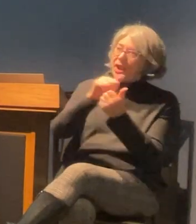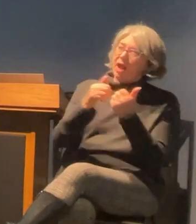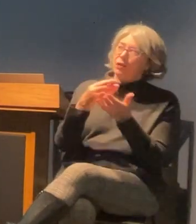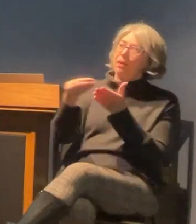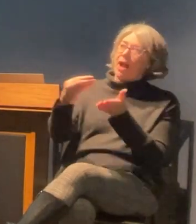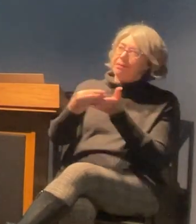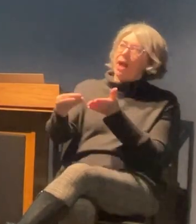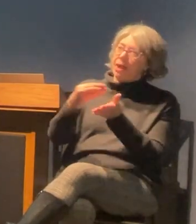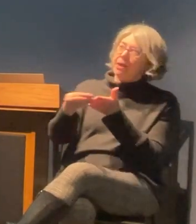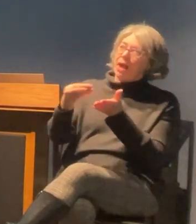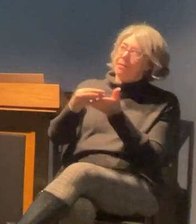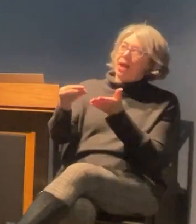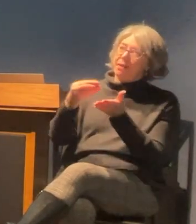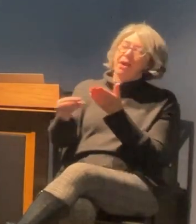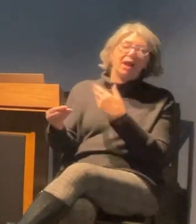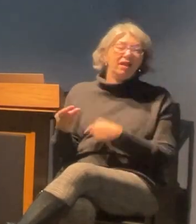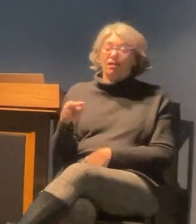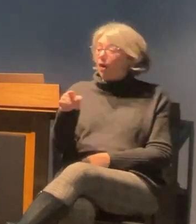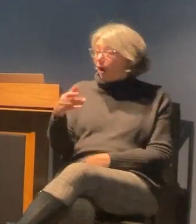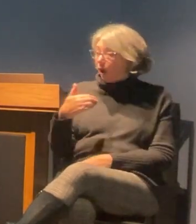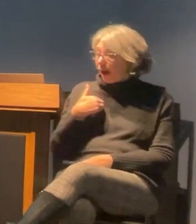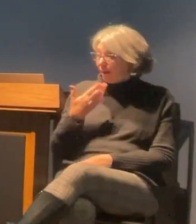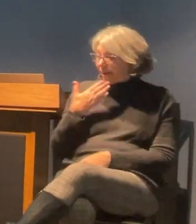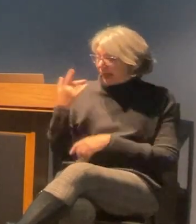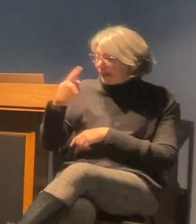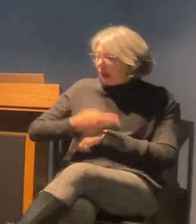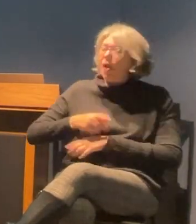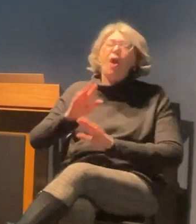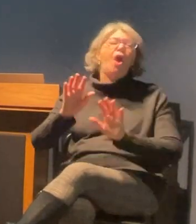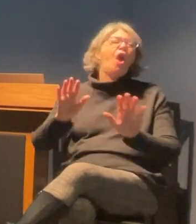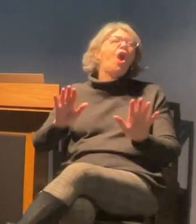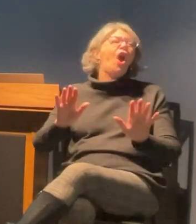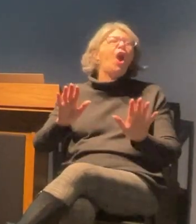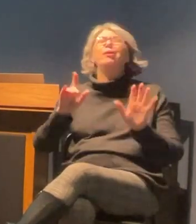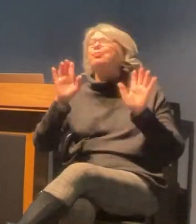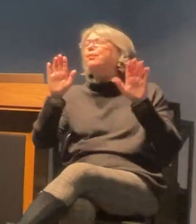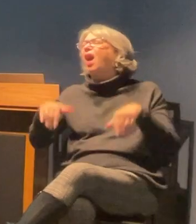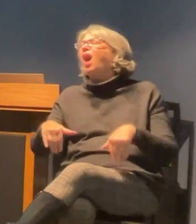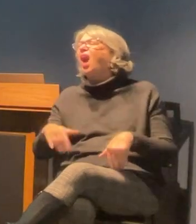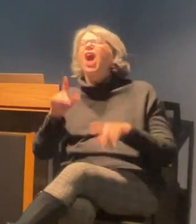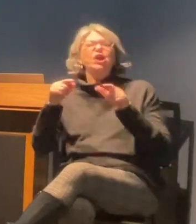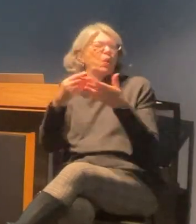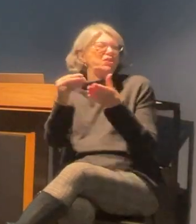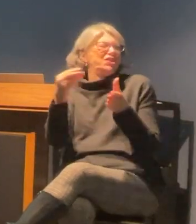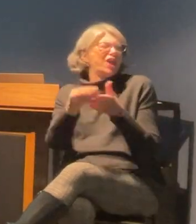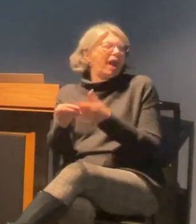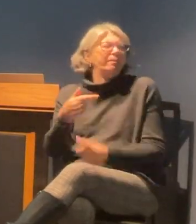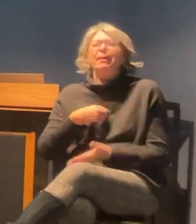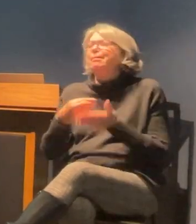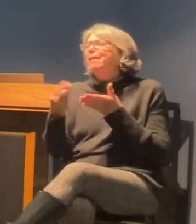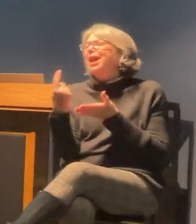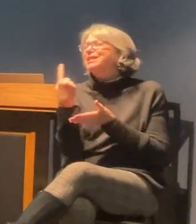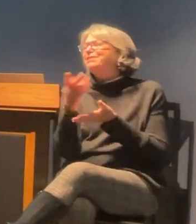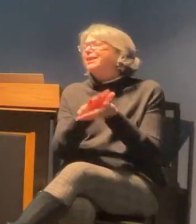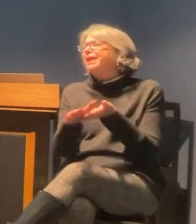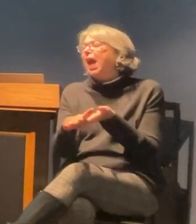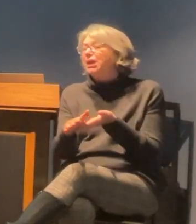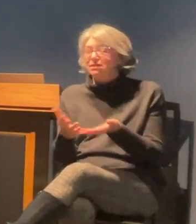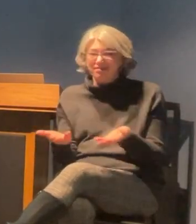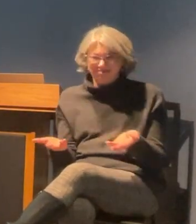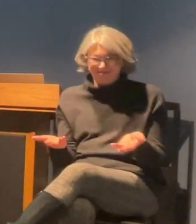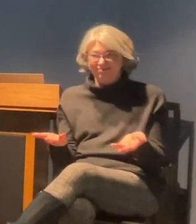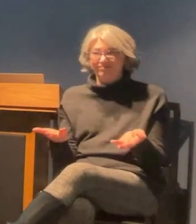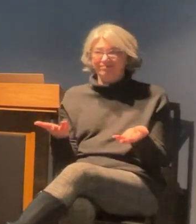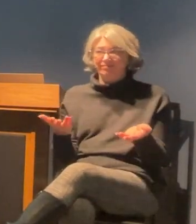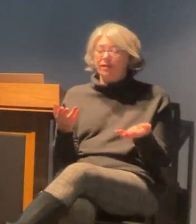over-consume. Like, oh, you had a bad day, treat yourself, go shopping, buy something nice, and